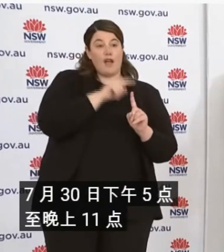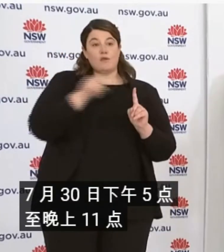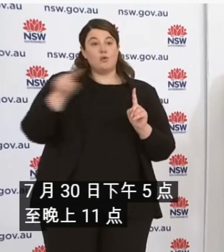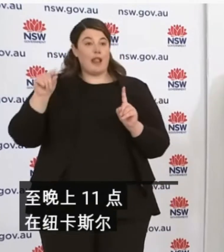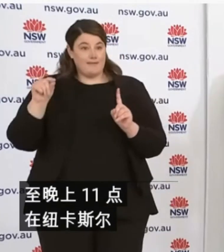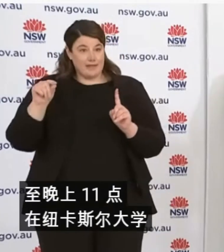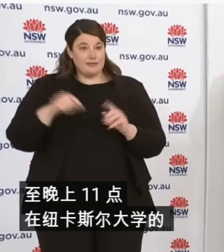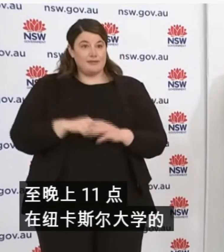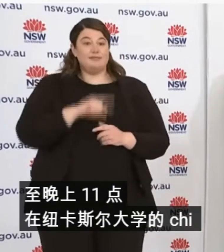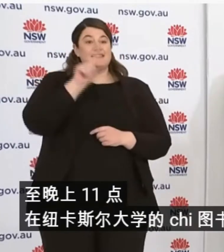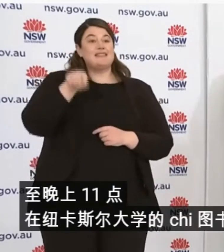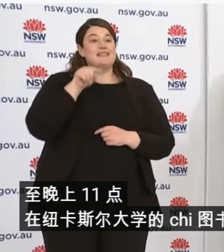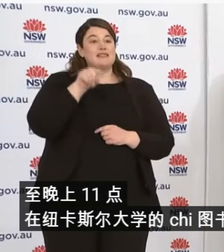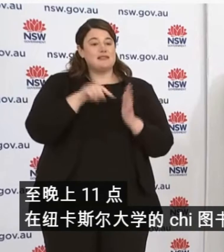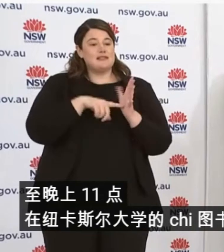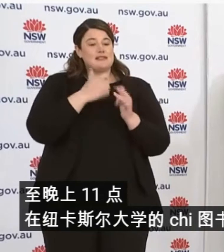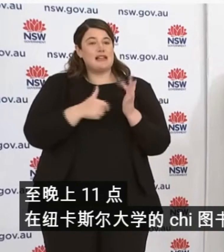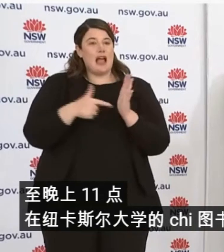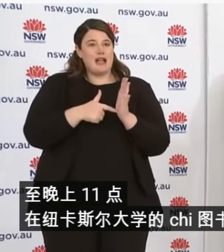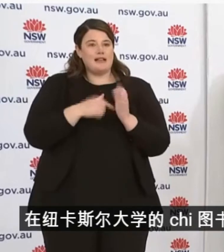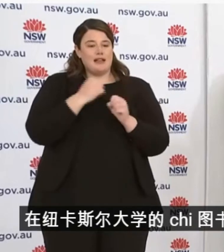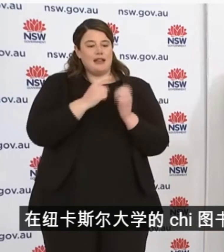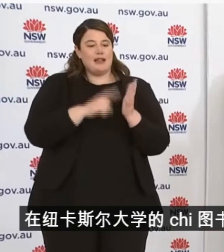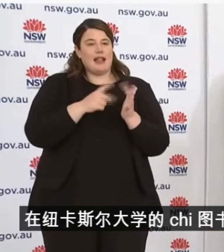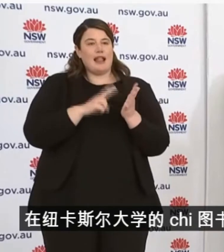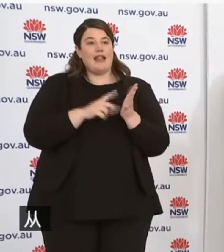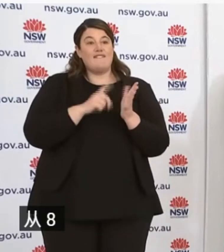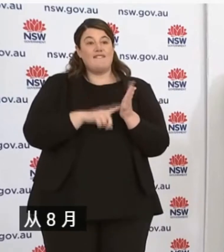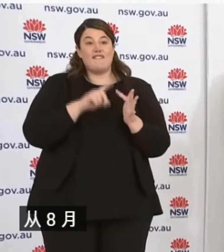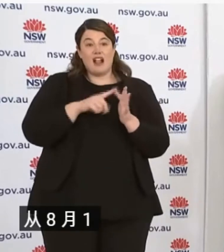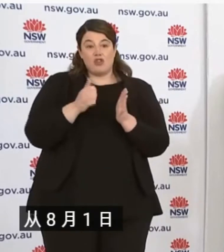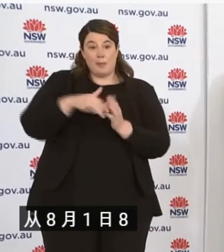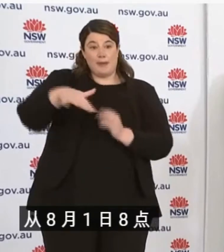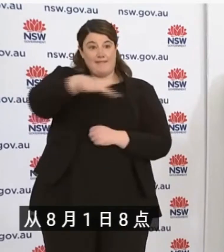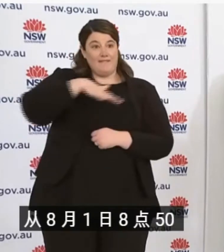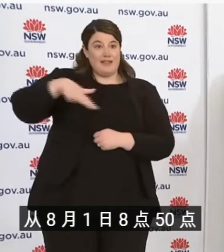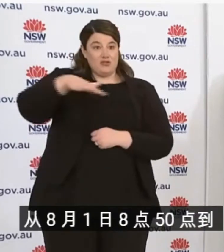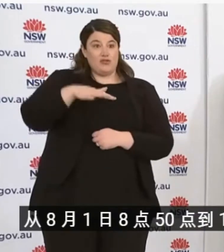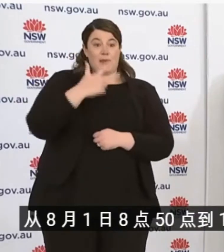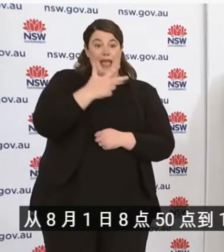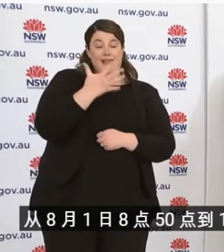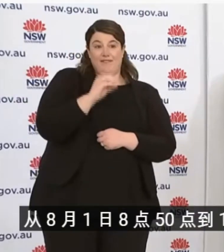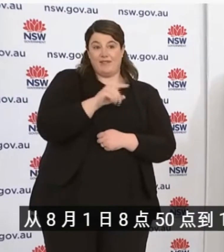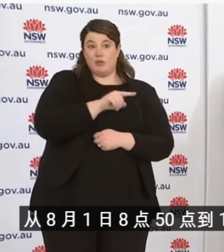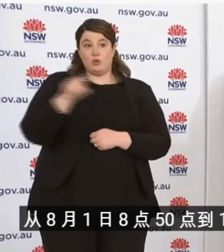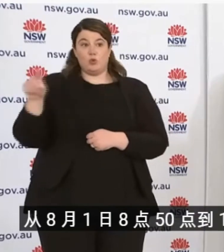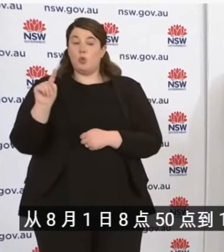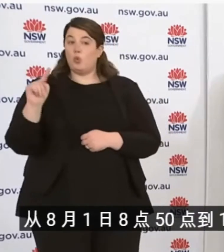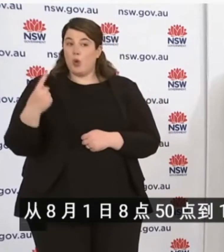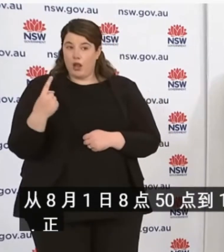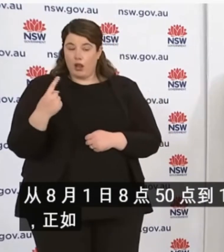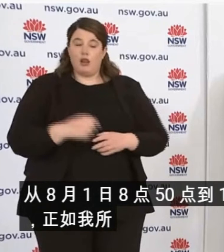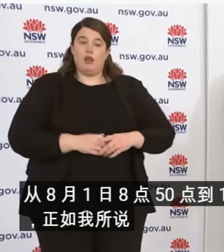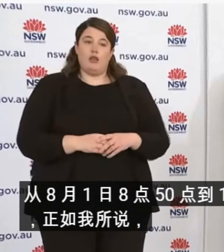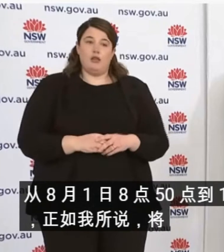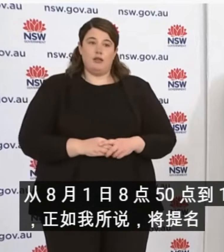p.m. and Target at Glendale Shopping Village from the 1st of August from 8:50 to 1 o'clock.